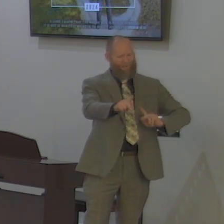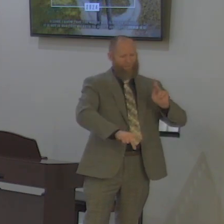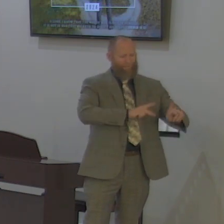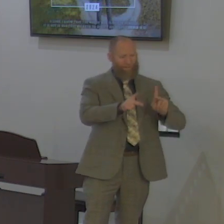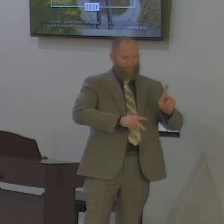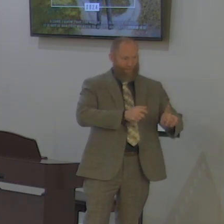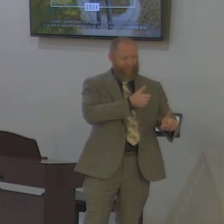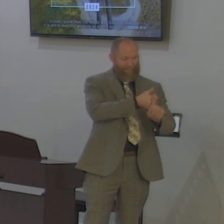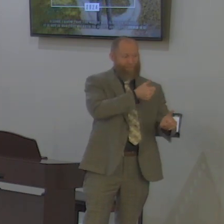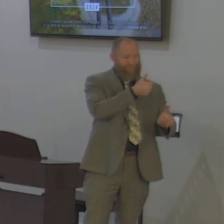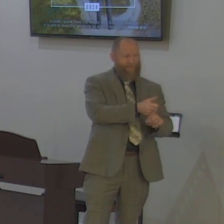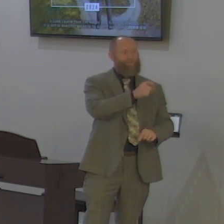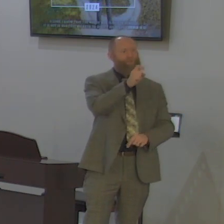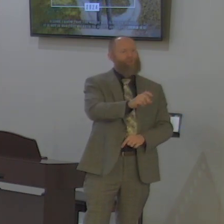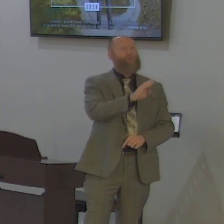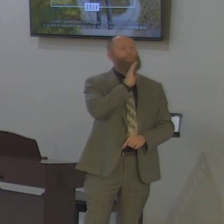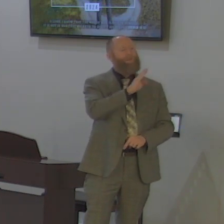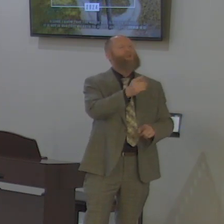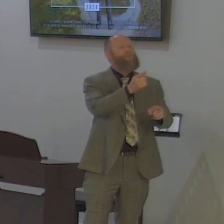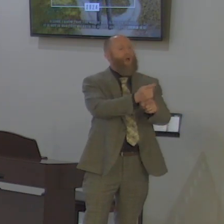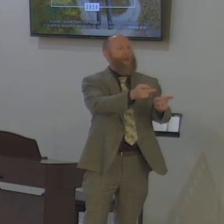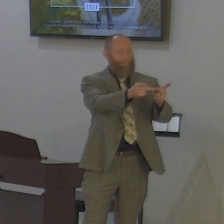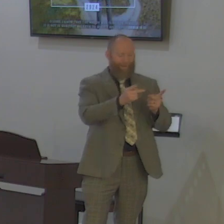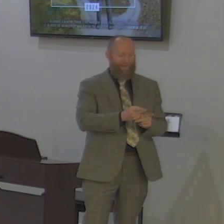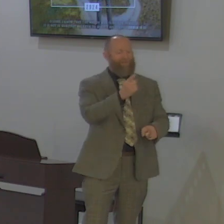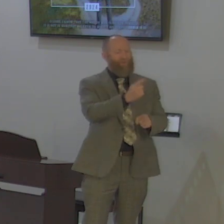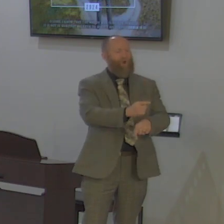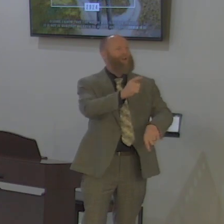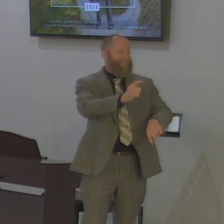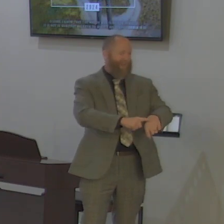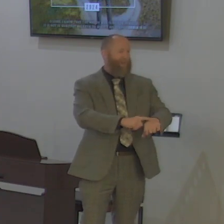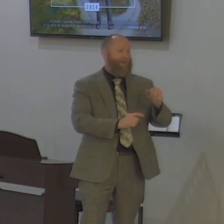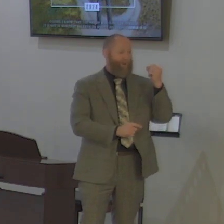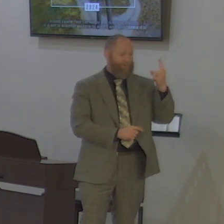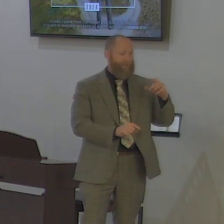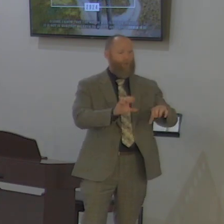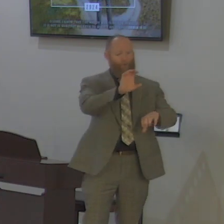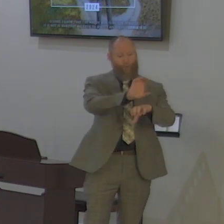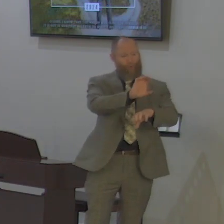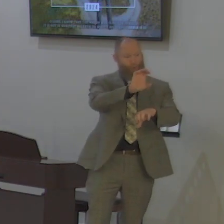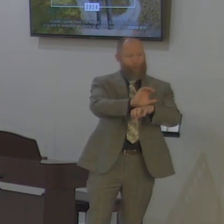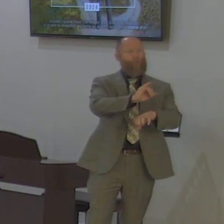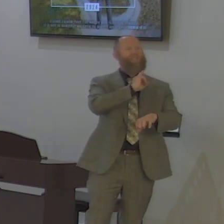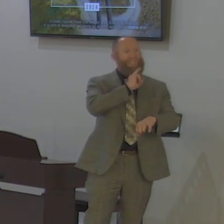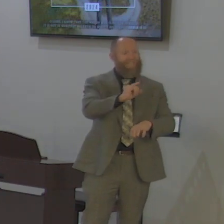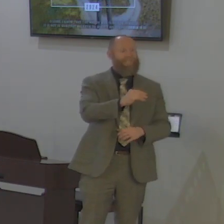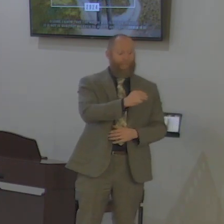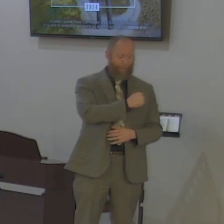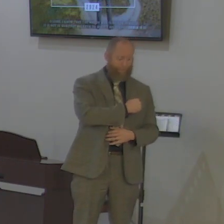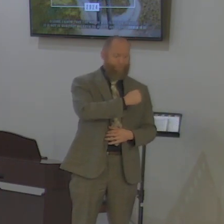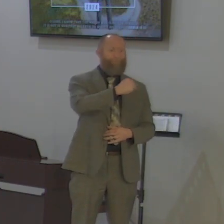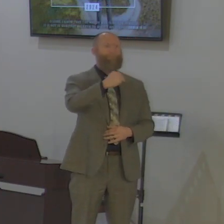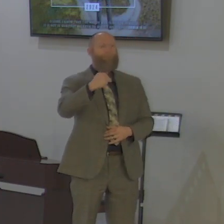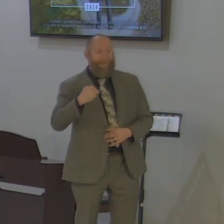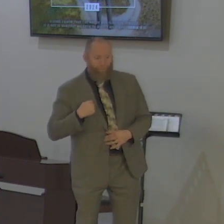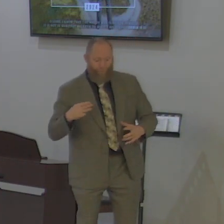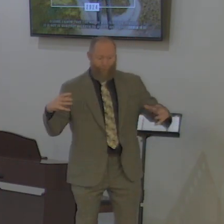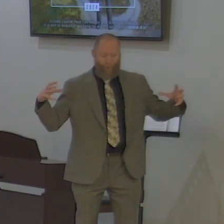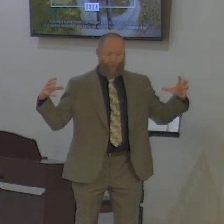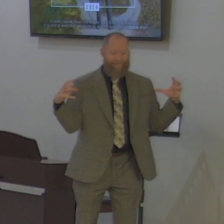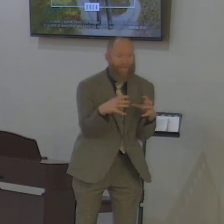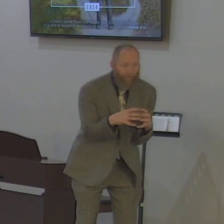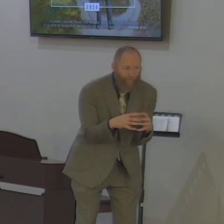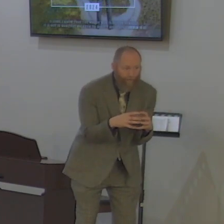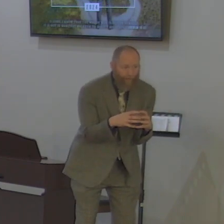function in the Word of God for members of a body who are part-time members of a body. How many of you are glad of